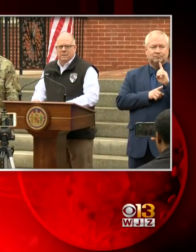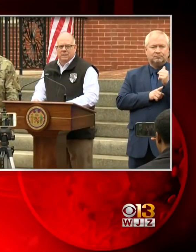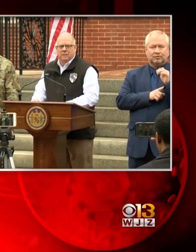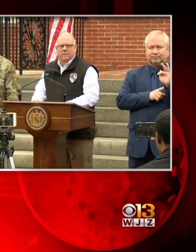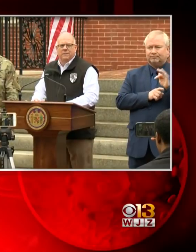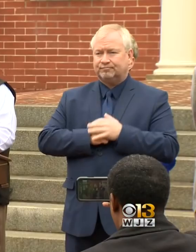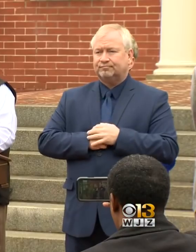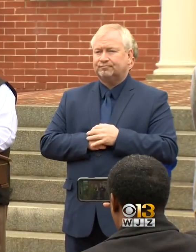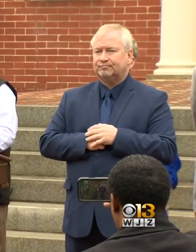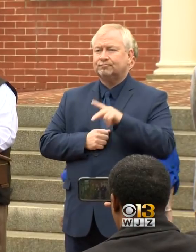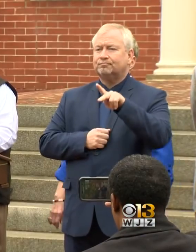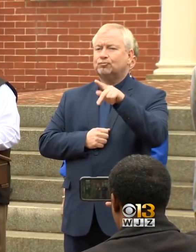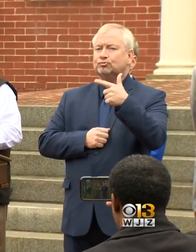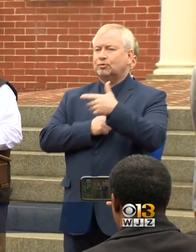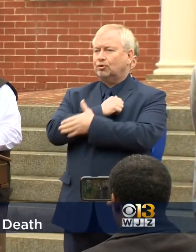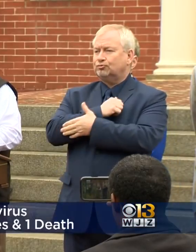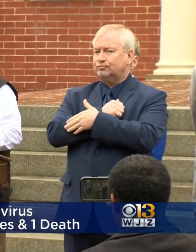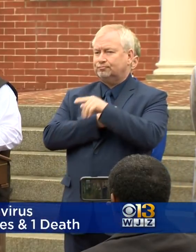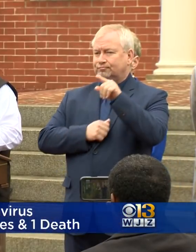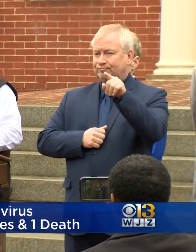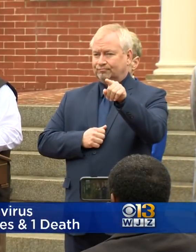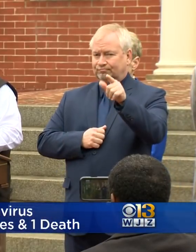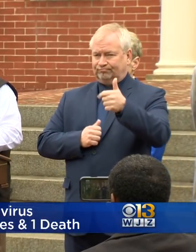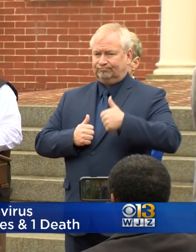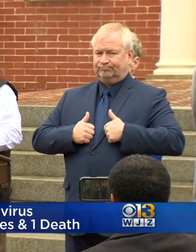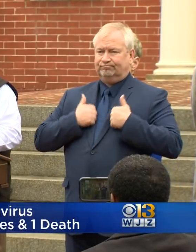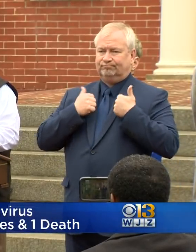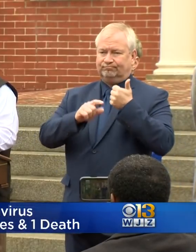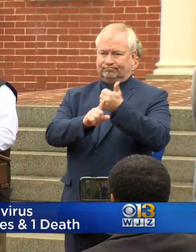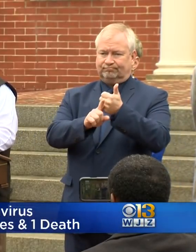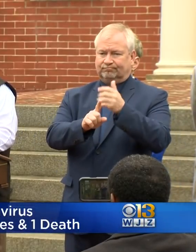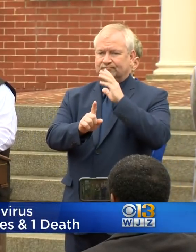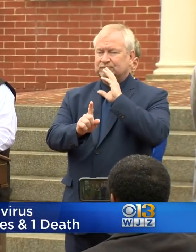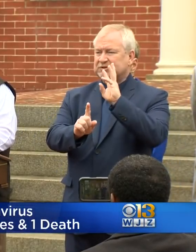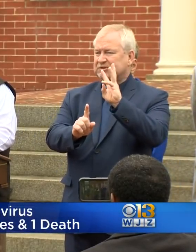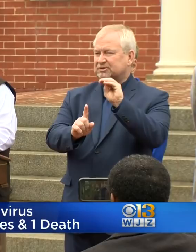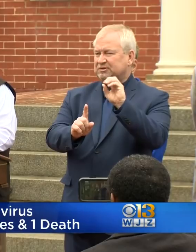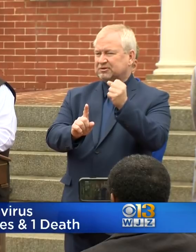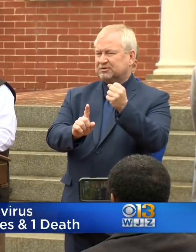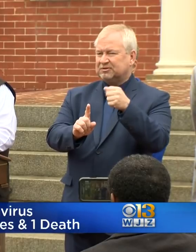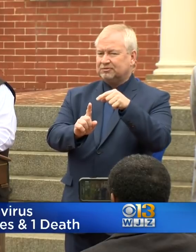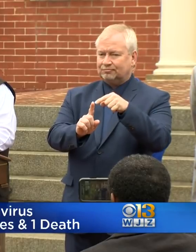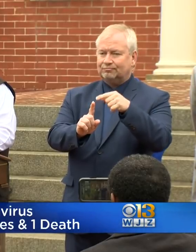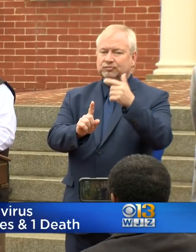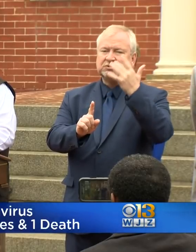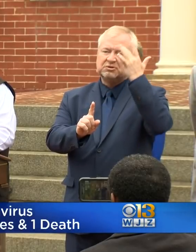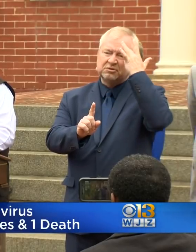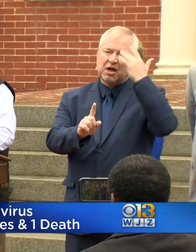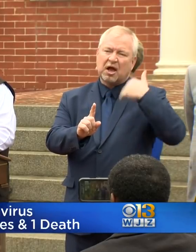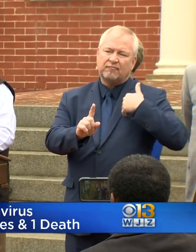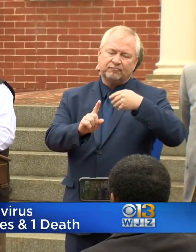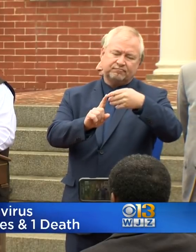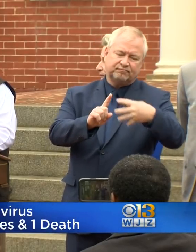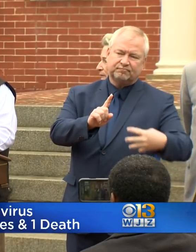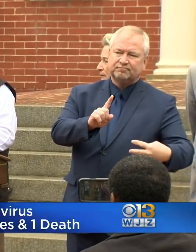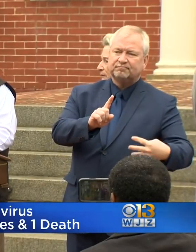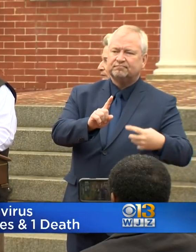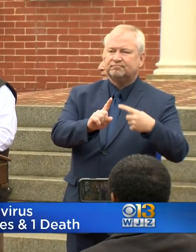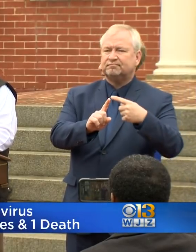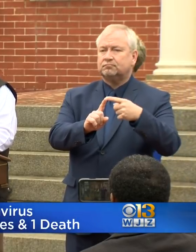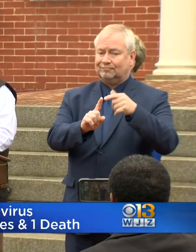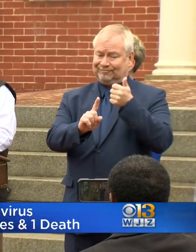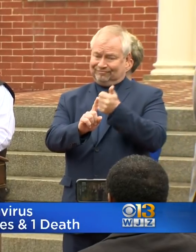Let's listen. Resident in his 60s with underlying health condition and no known travel